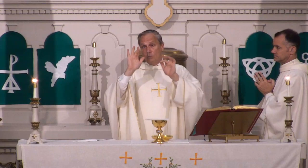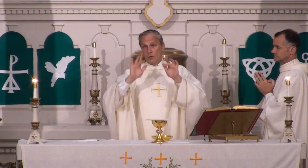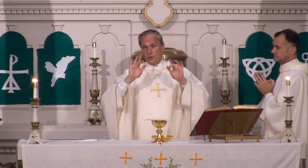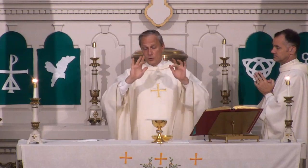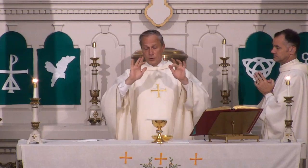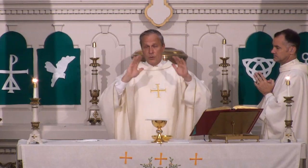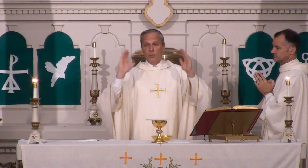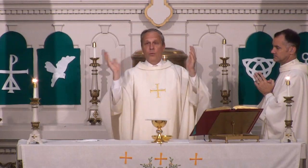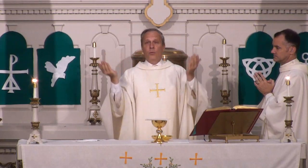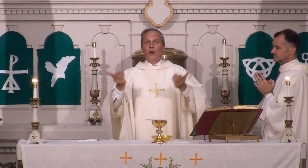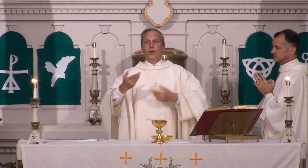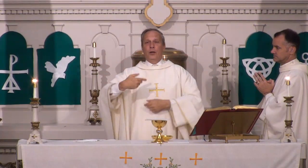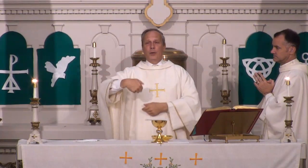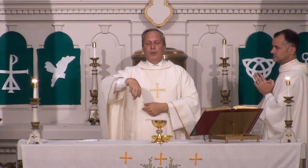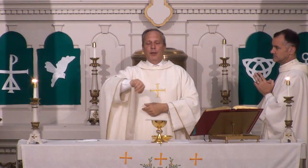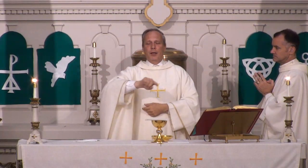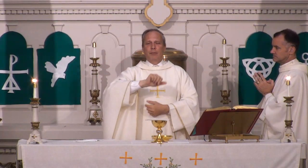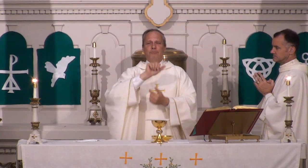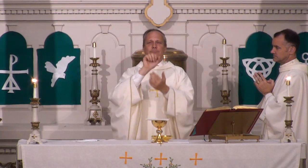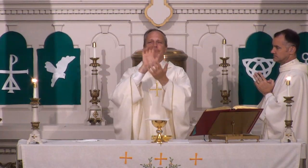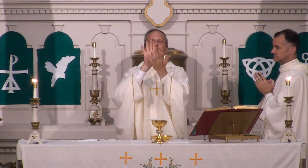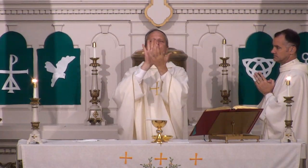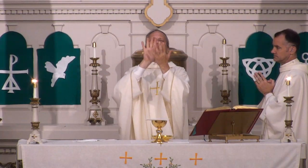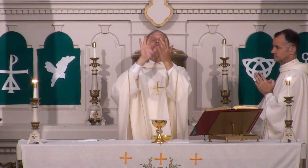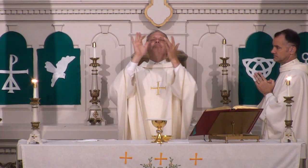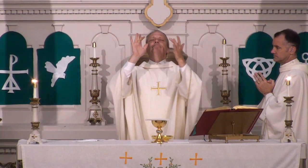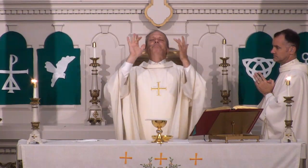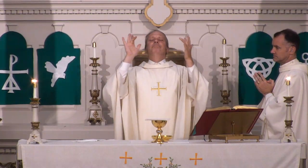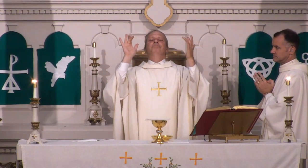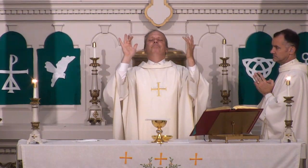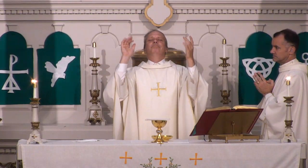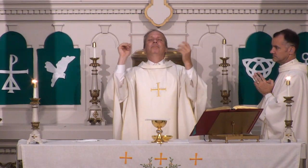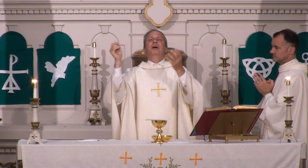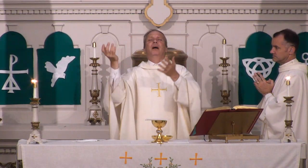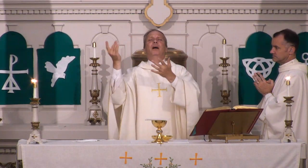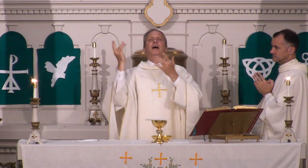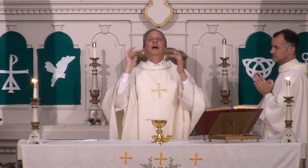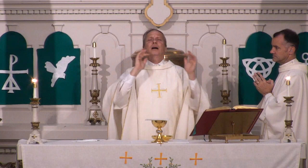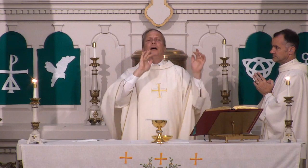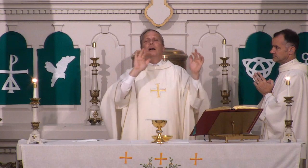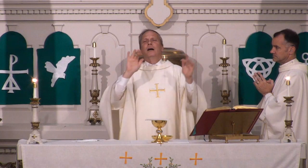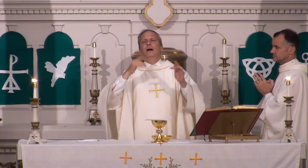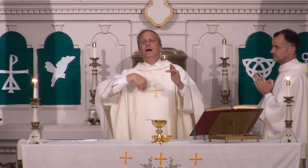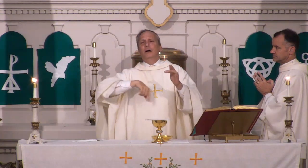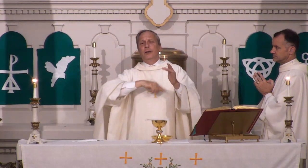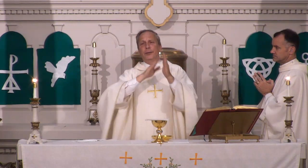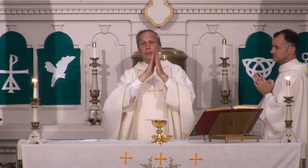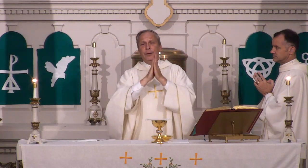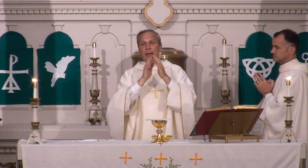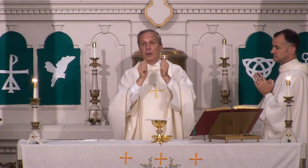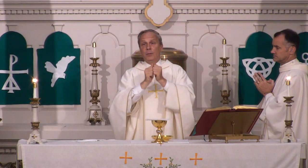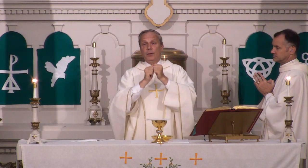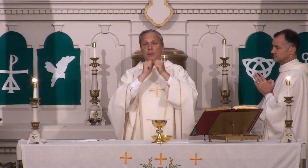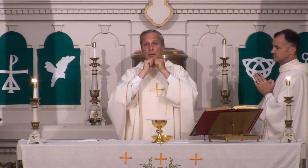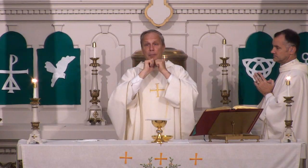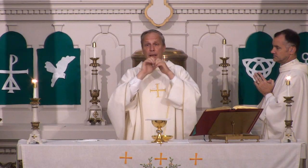your mercy. Welcome them into the light of your face. Have mercy on us all, we pray,